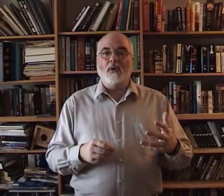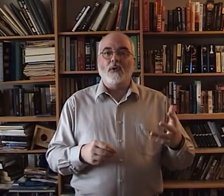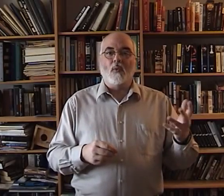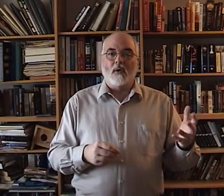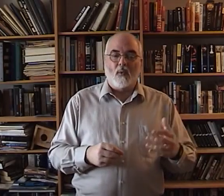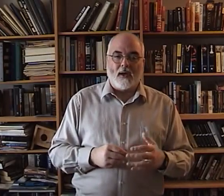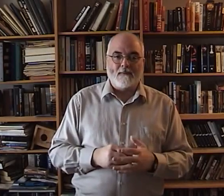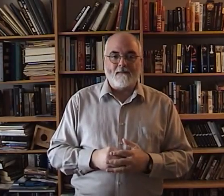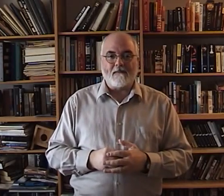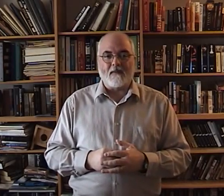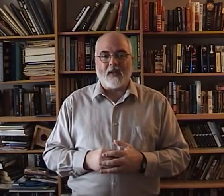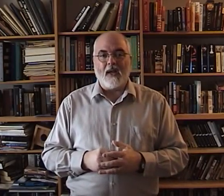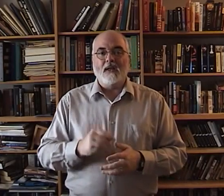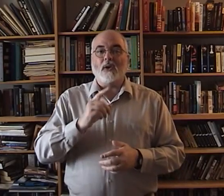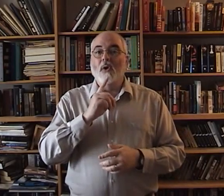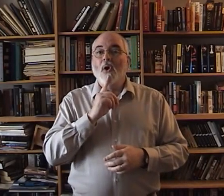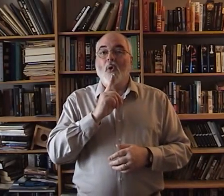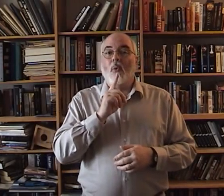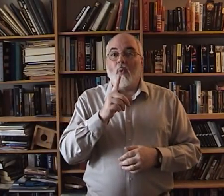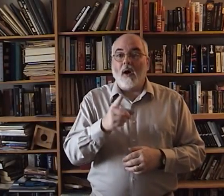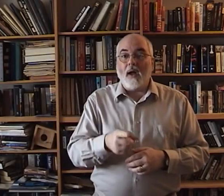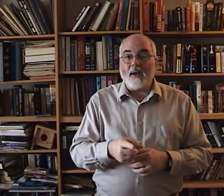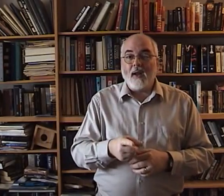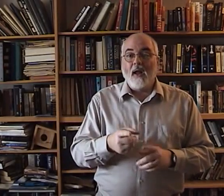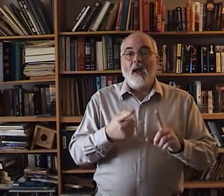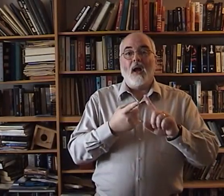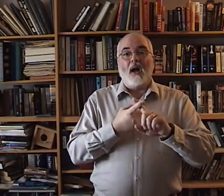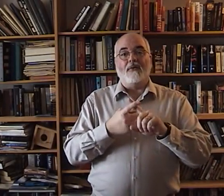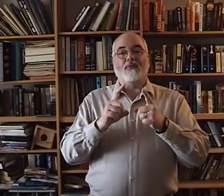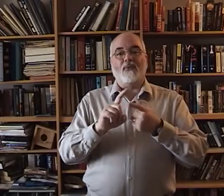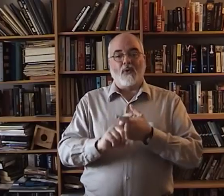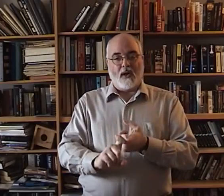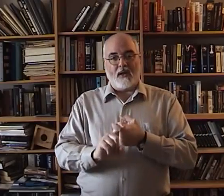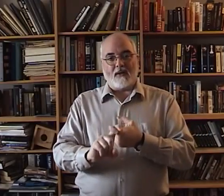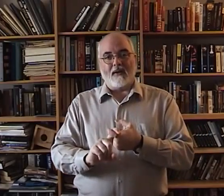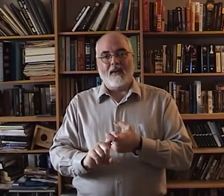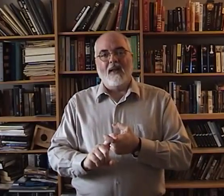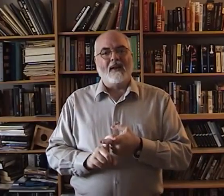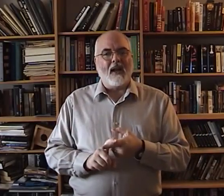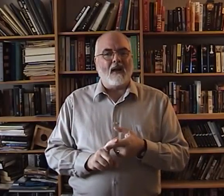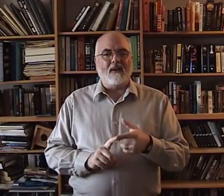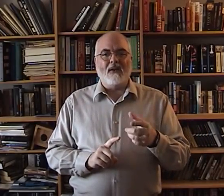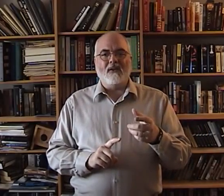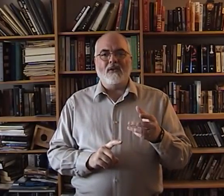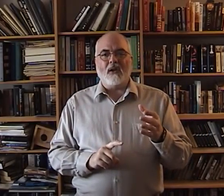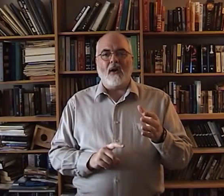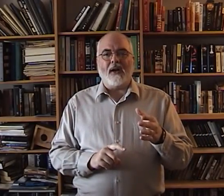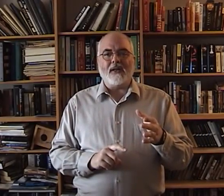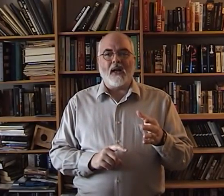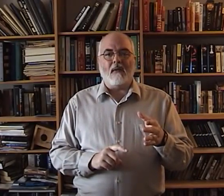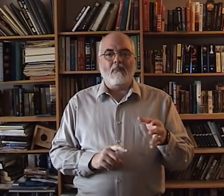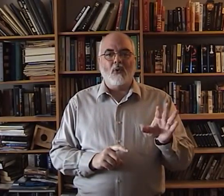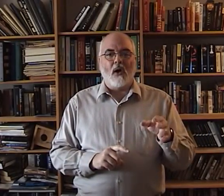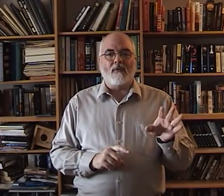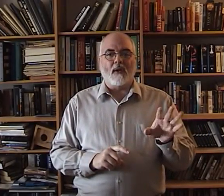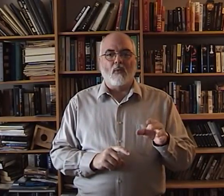use the word what, okay? So, what? A friend. Now, you saw I just kind of blew off the word